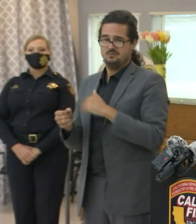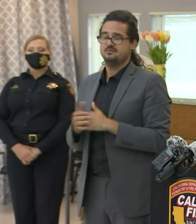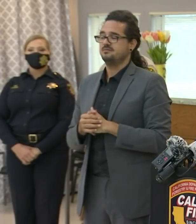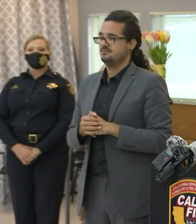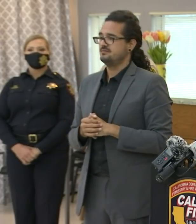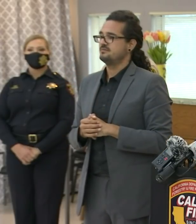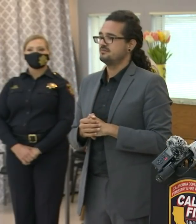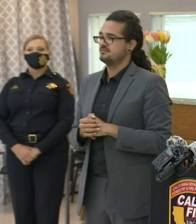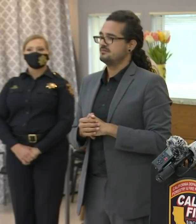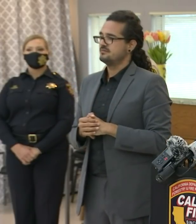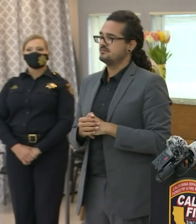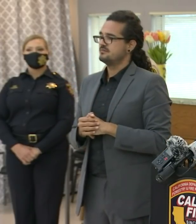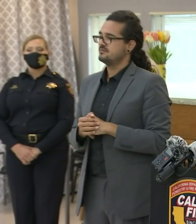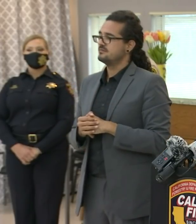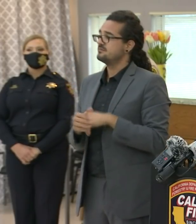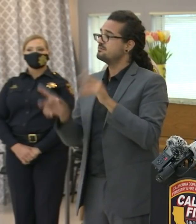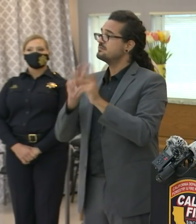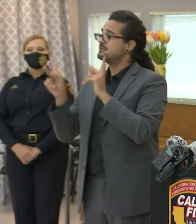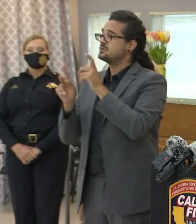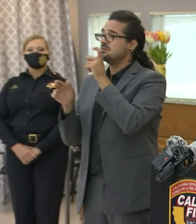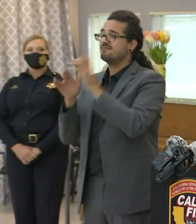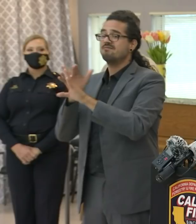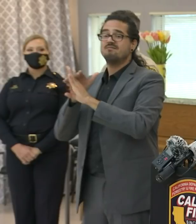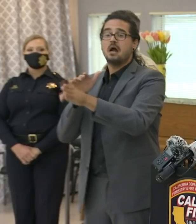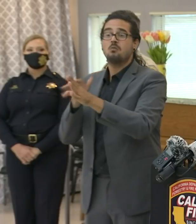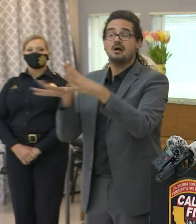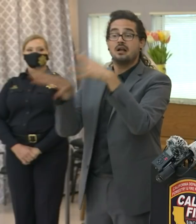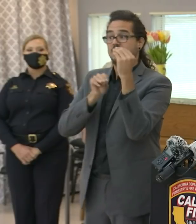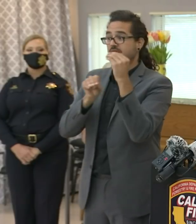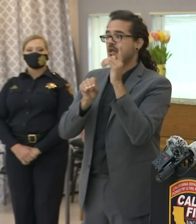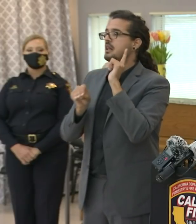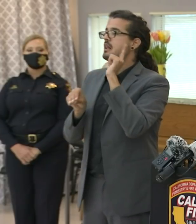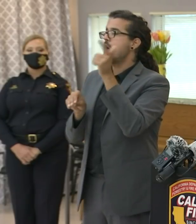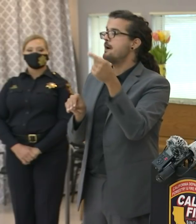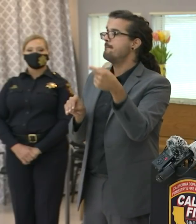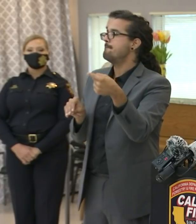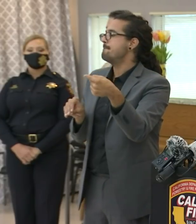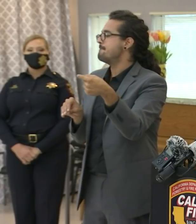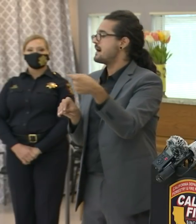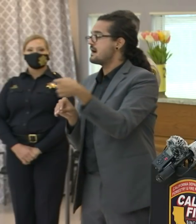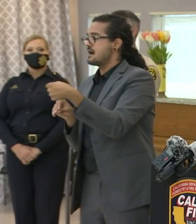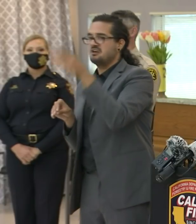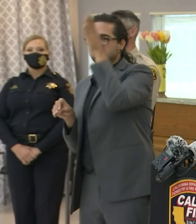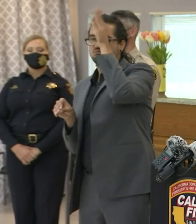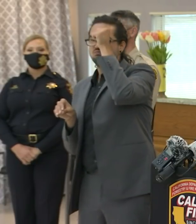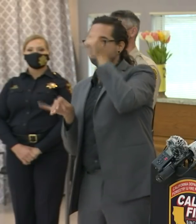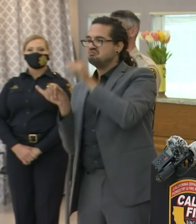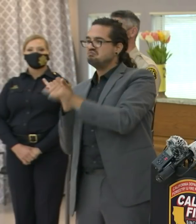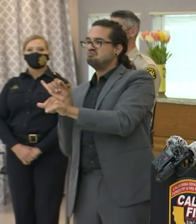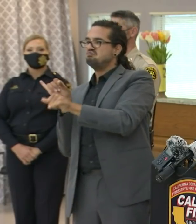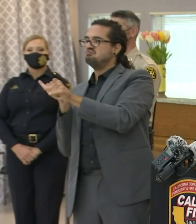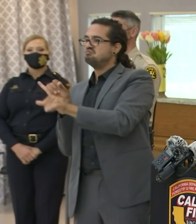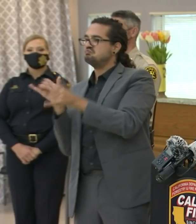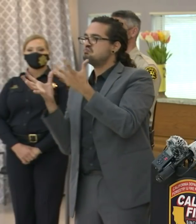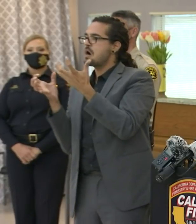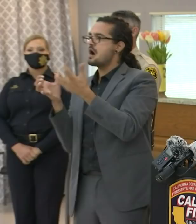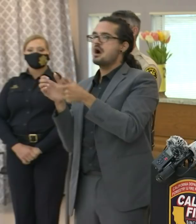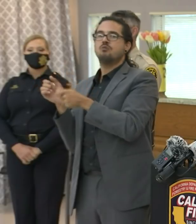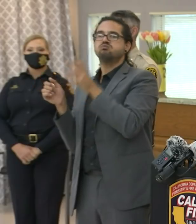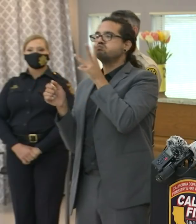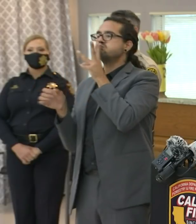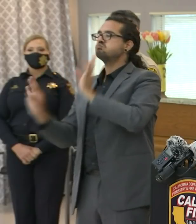the evacuation zones or refused to leave those areas or decided to stay to protect their homes. With this